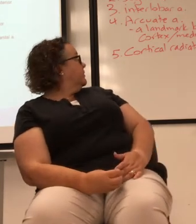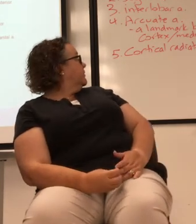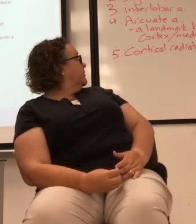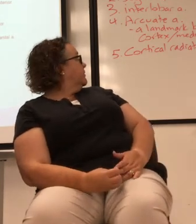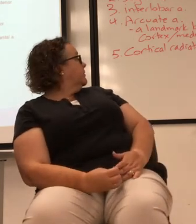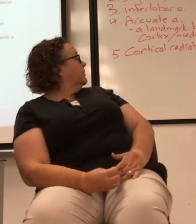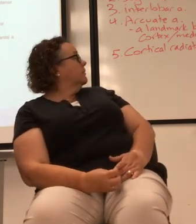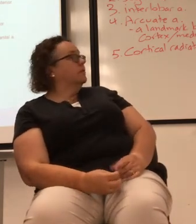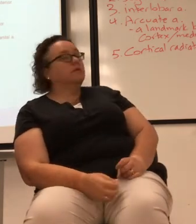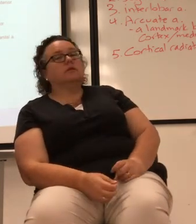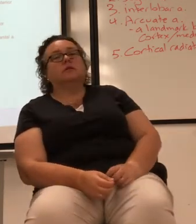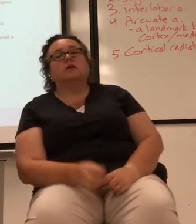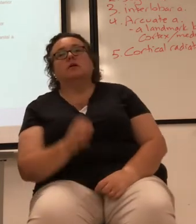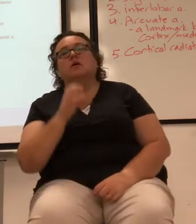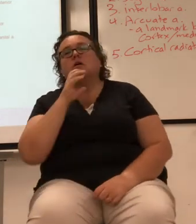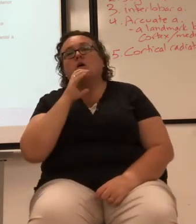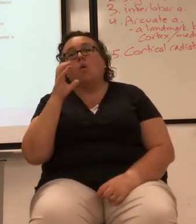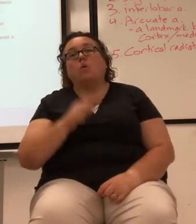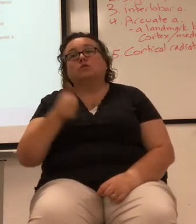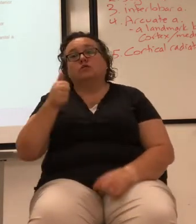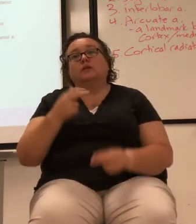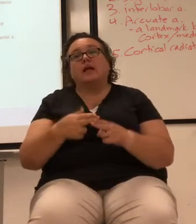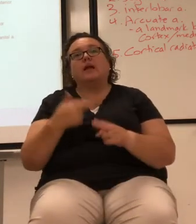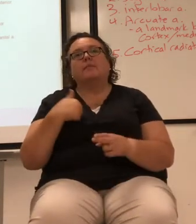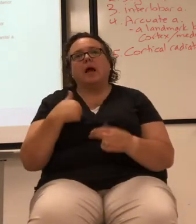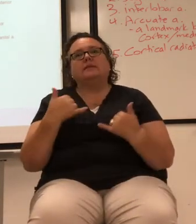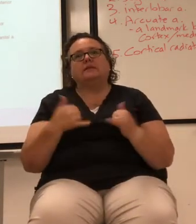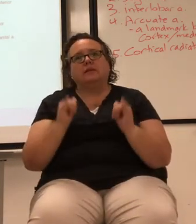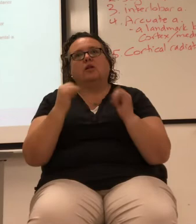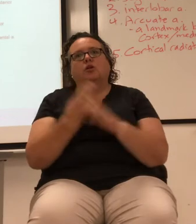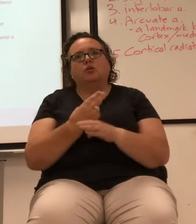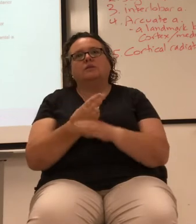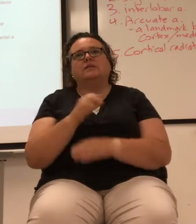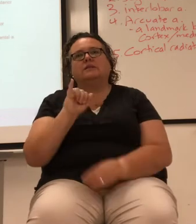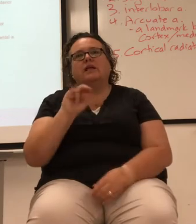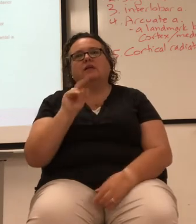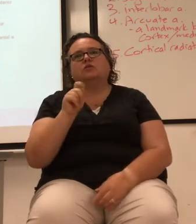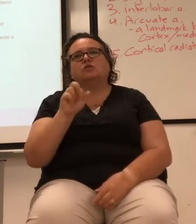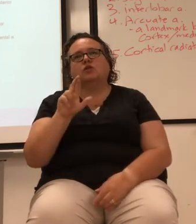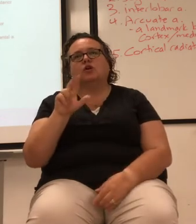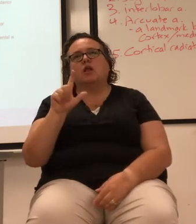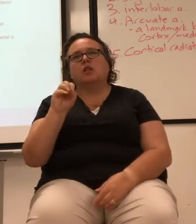And the older name that I still use is called interlobular artery.